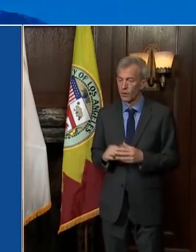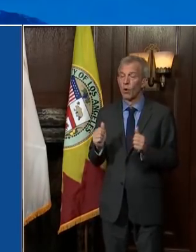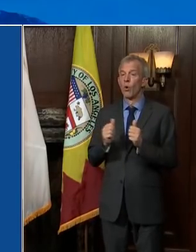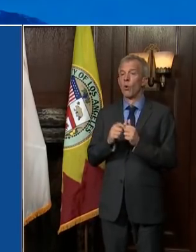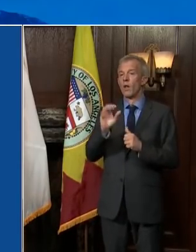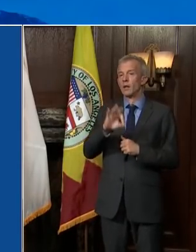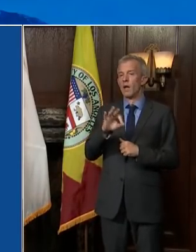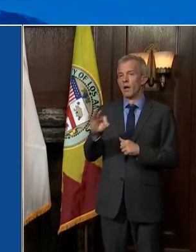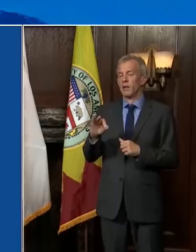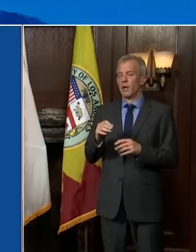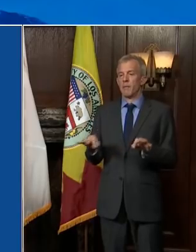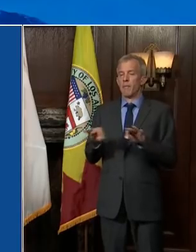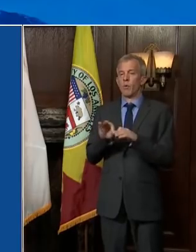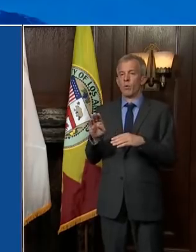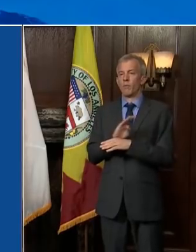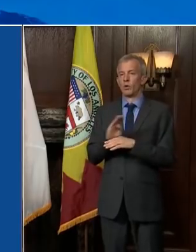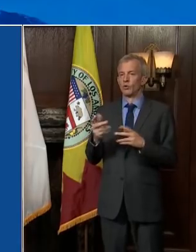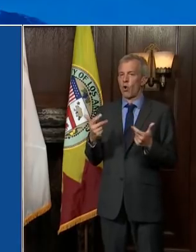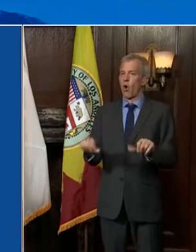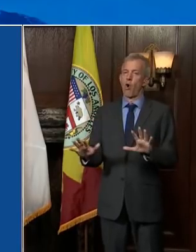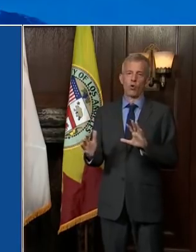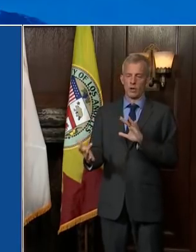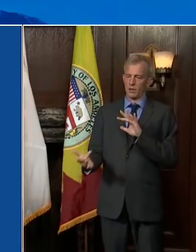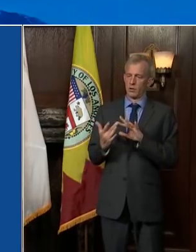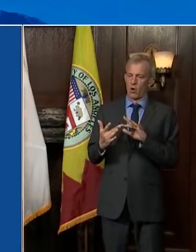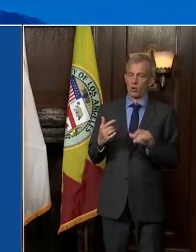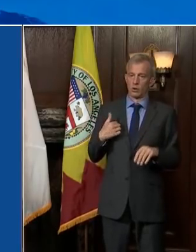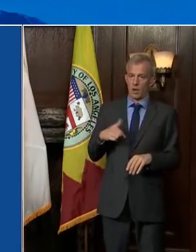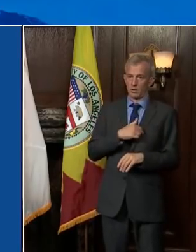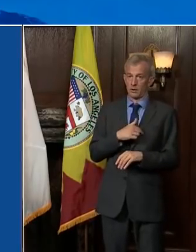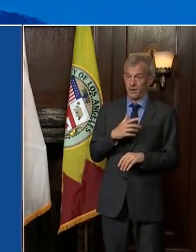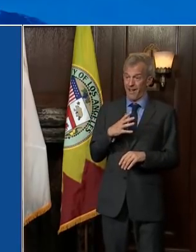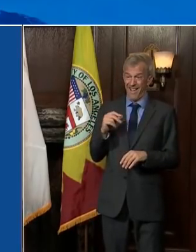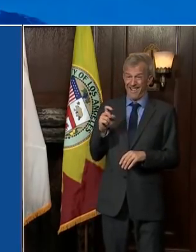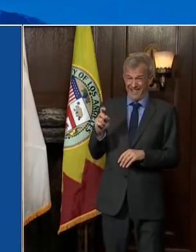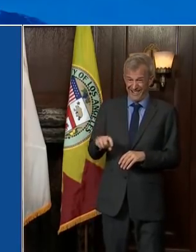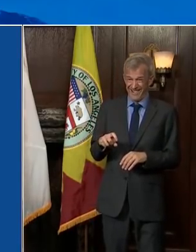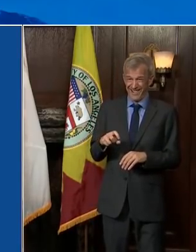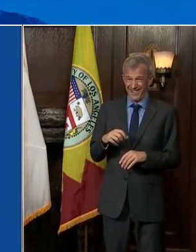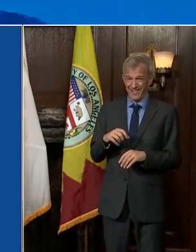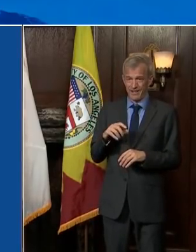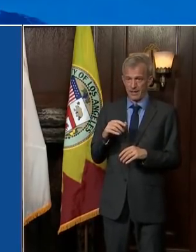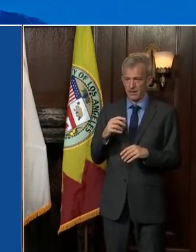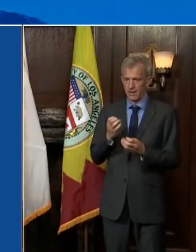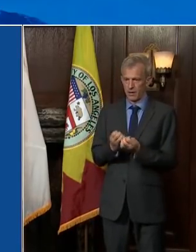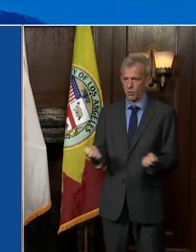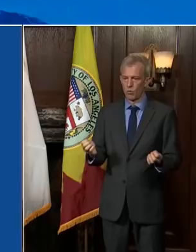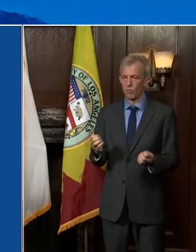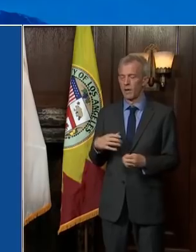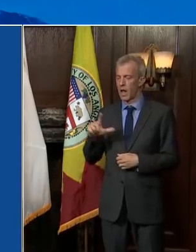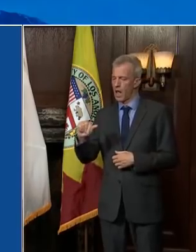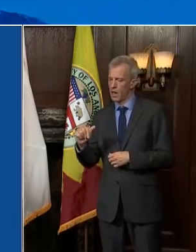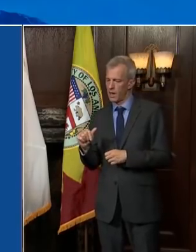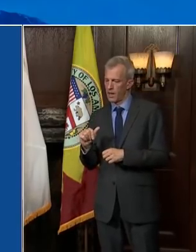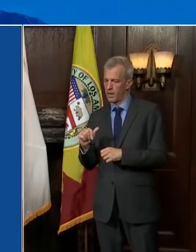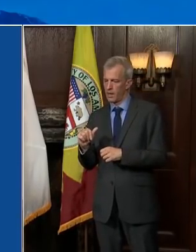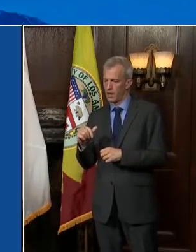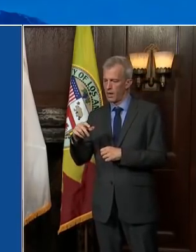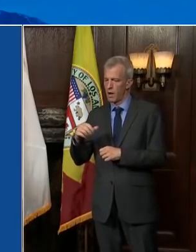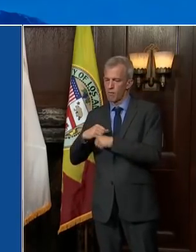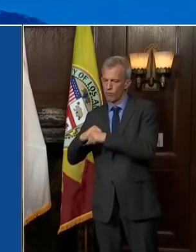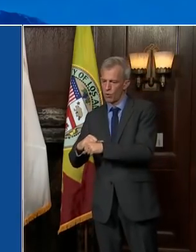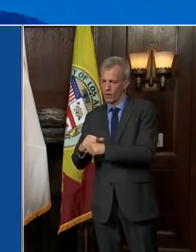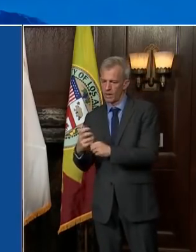99 essential businesses that have already reached out in need of that protective gear, LA Protects will match that with those companies